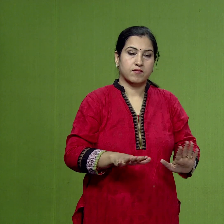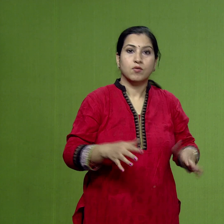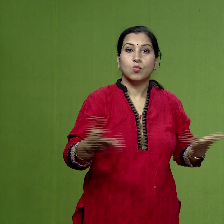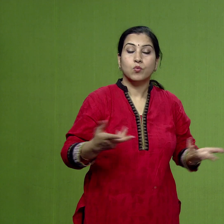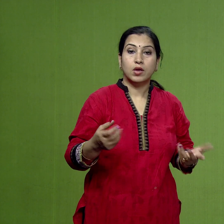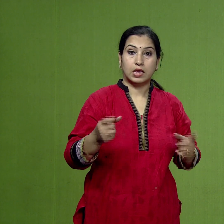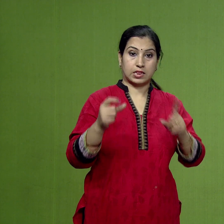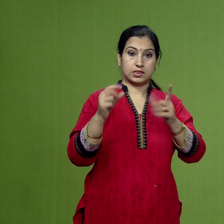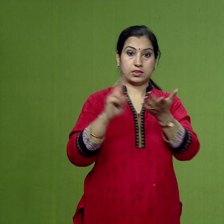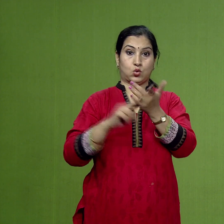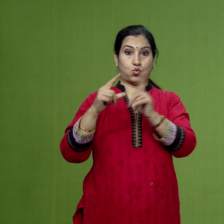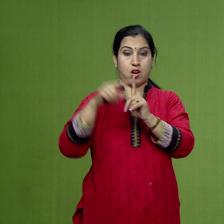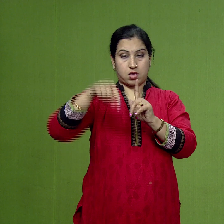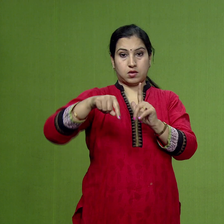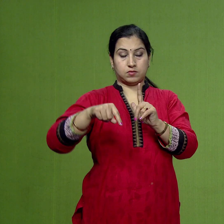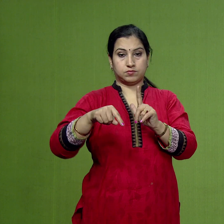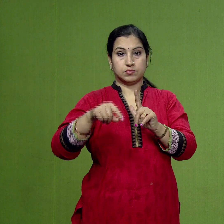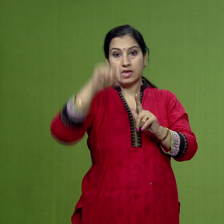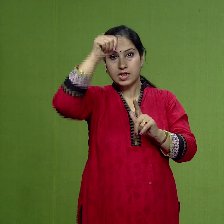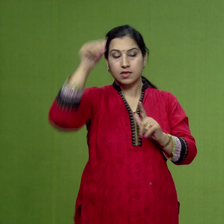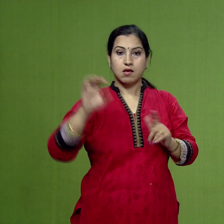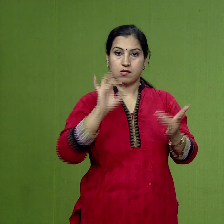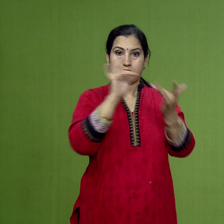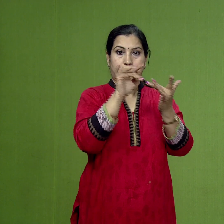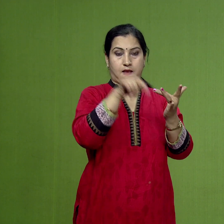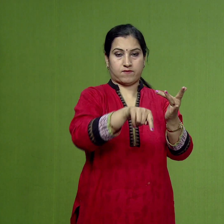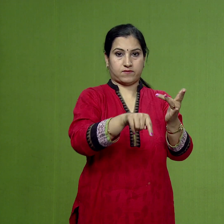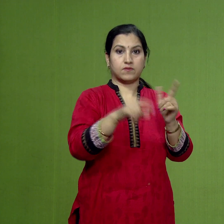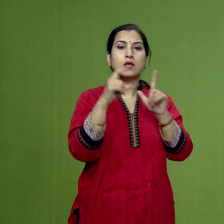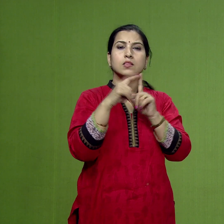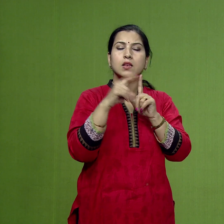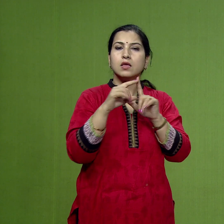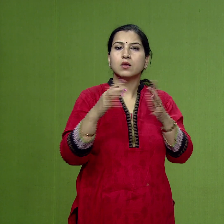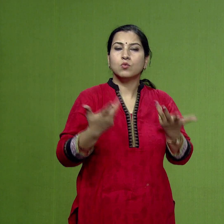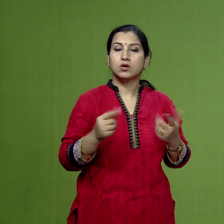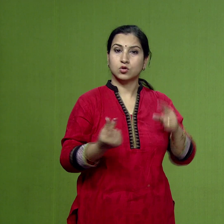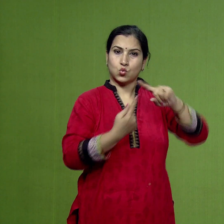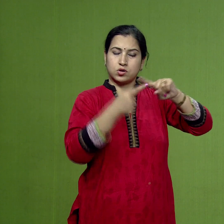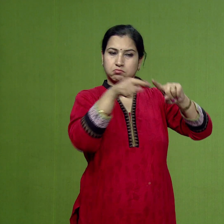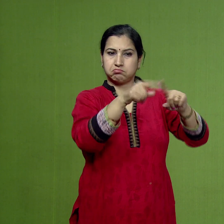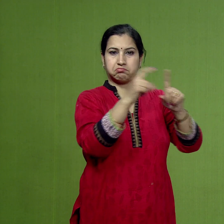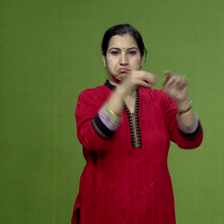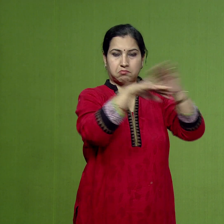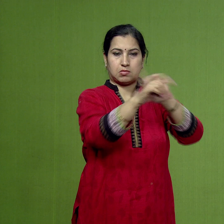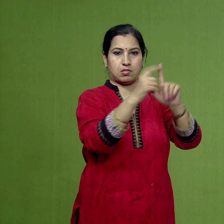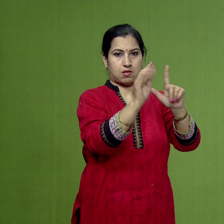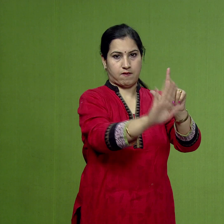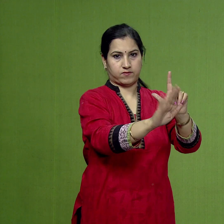New Delhi is the capital of India, Delhi is the capital of Union Territory Delhi also. Do